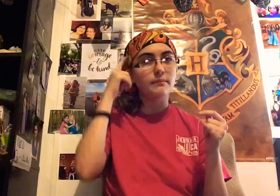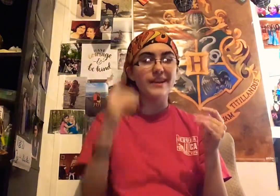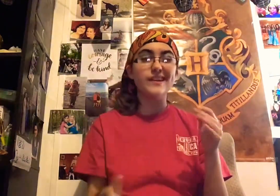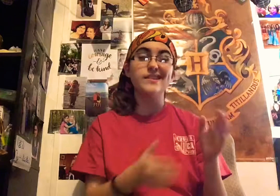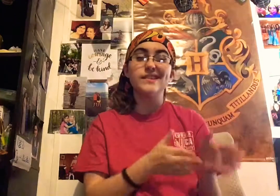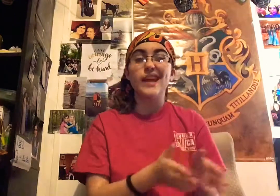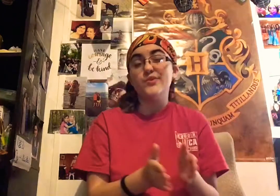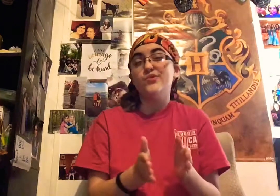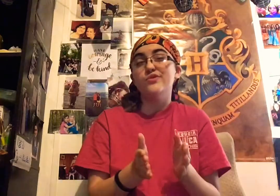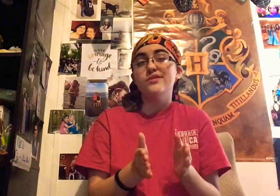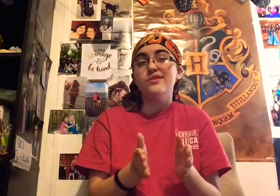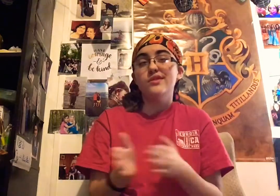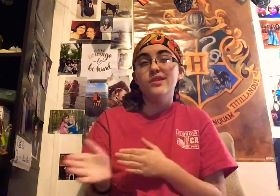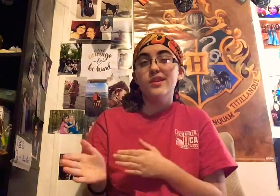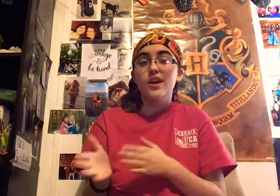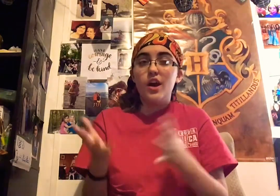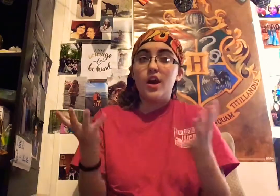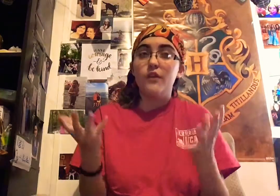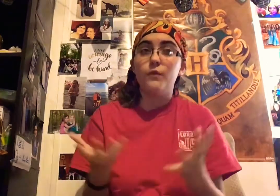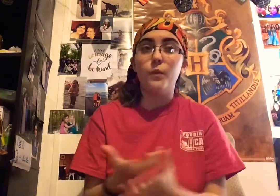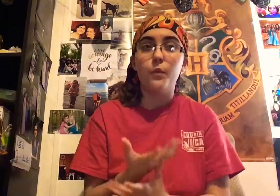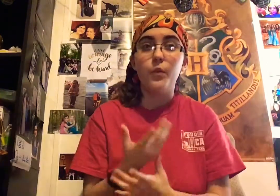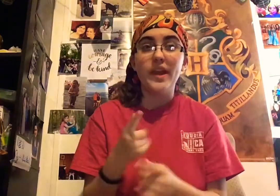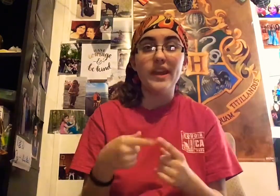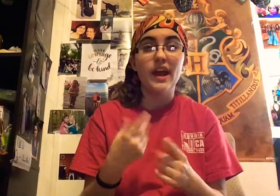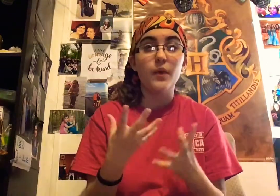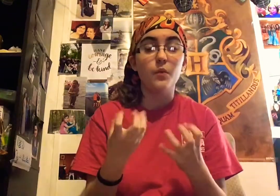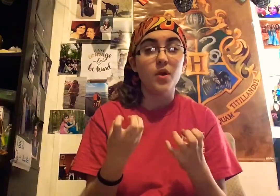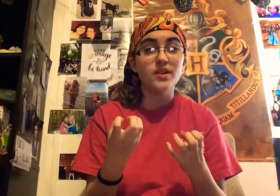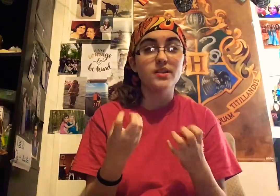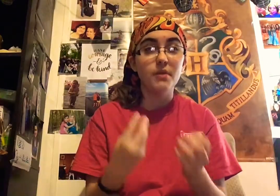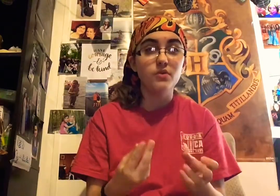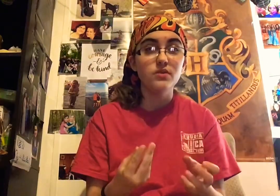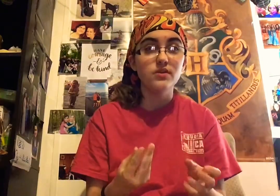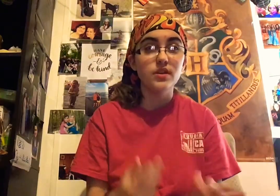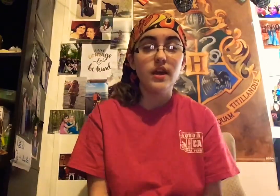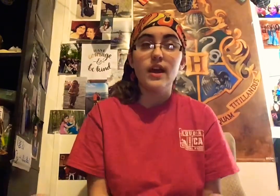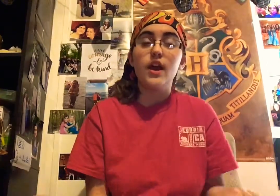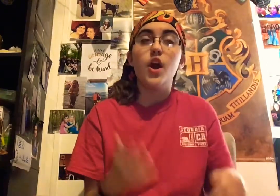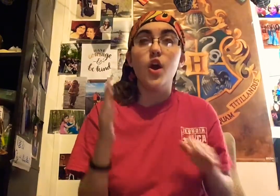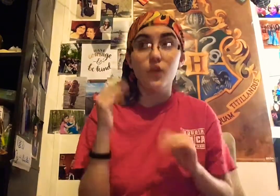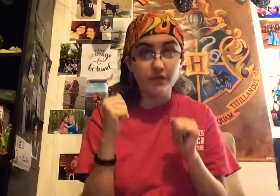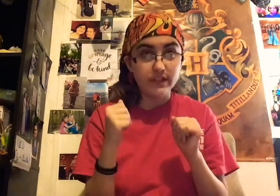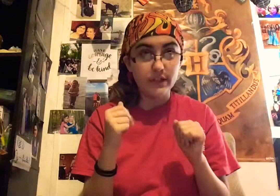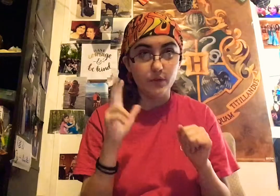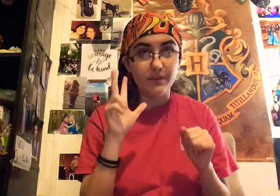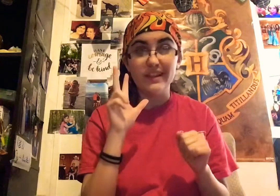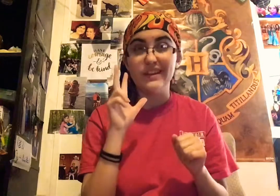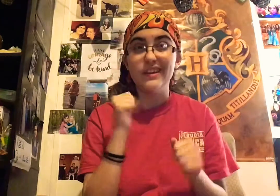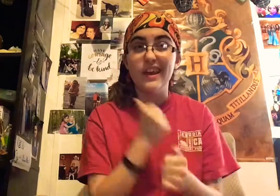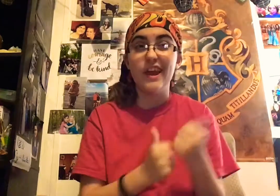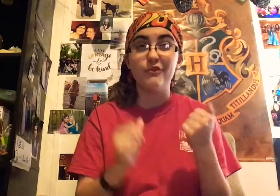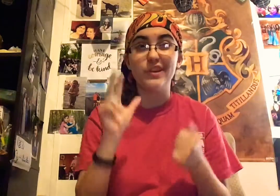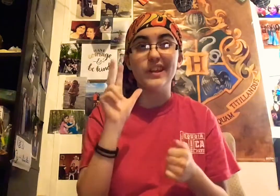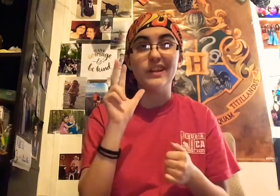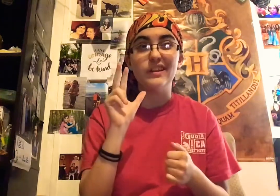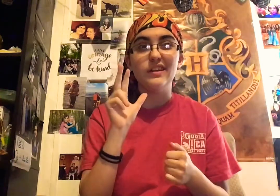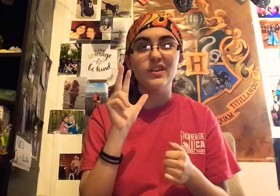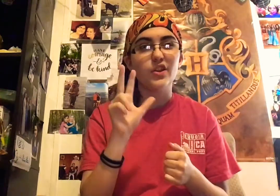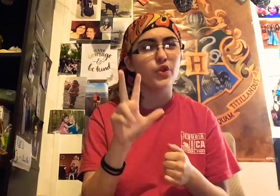like a schedule of when I want to post. Hopefully it will be every